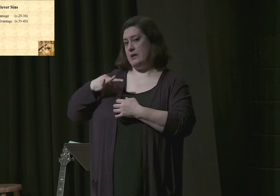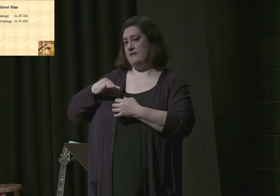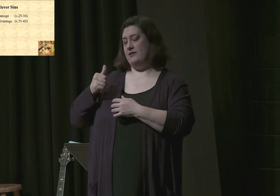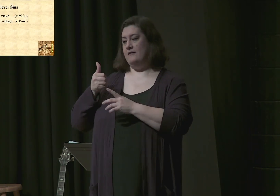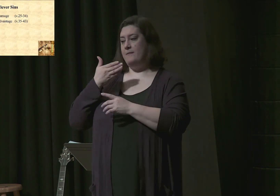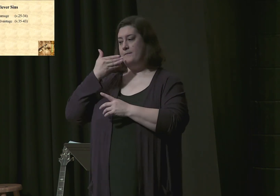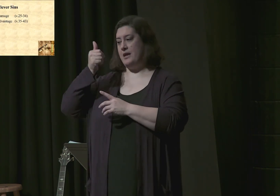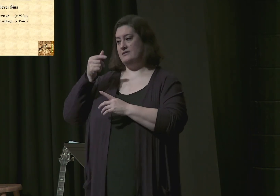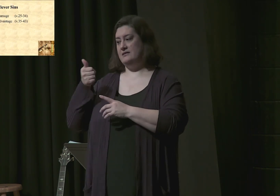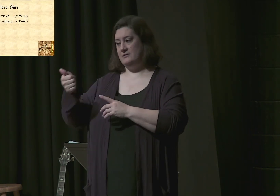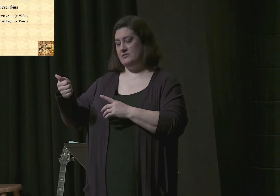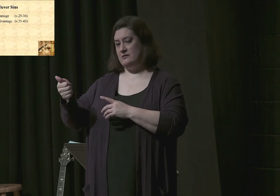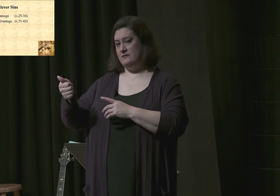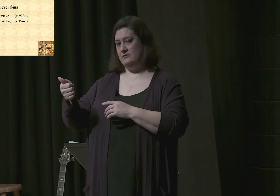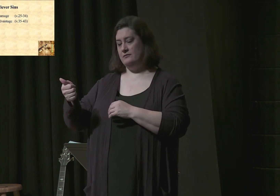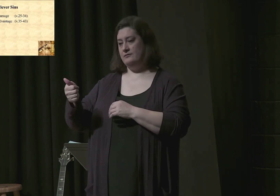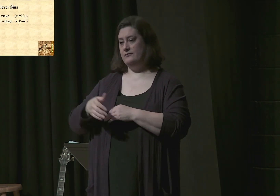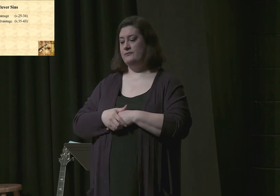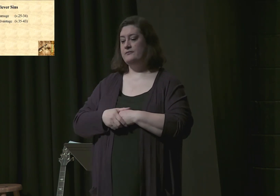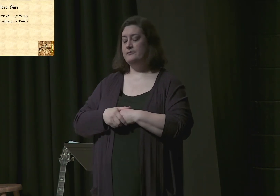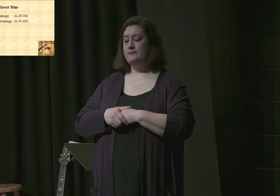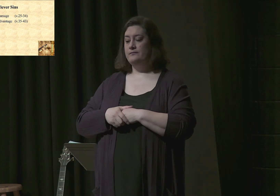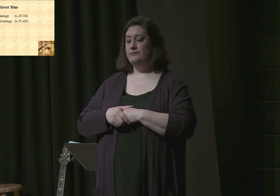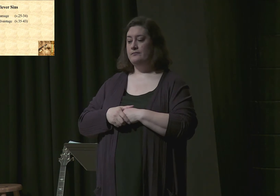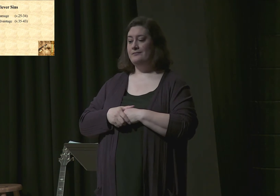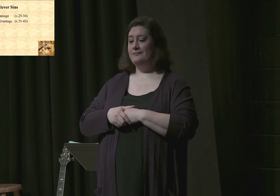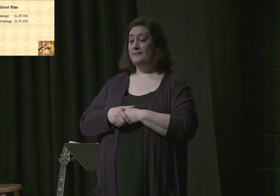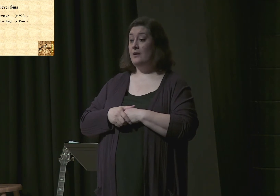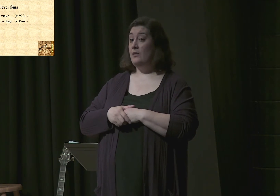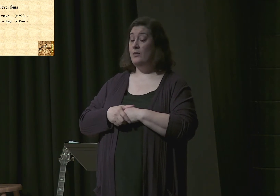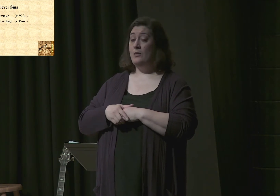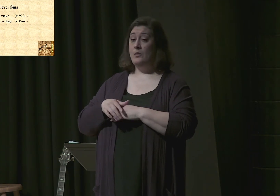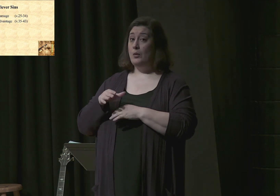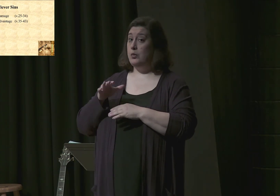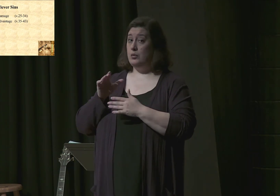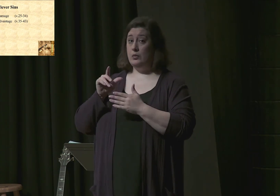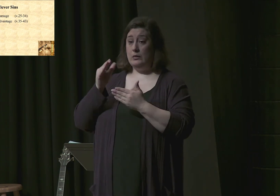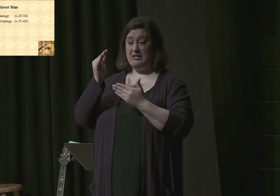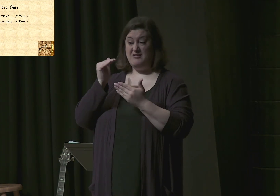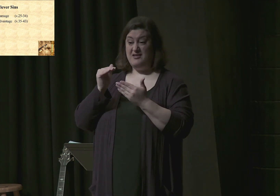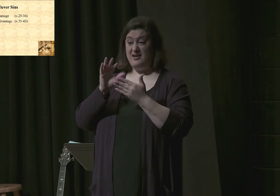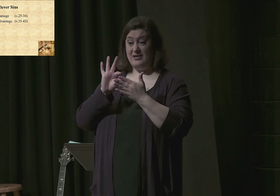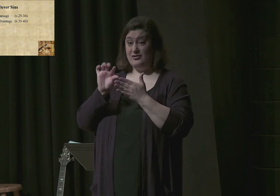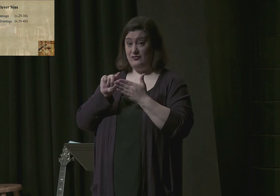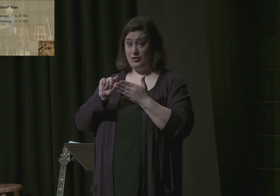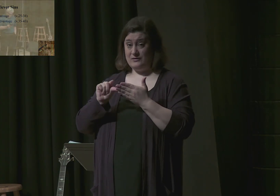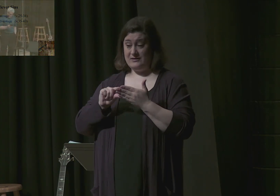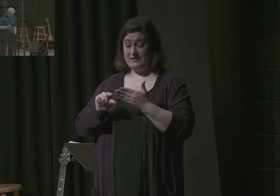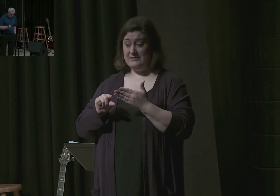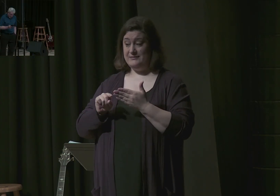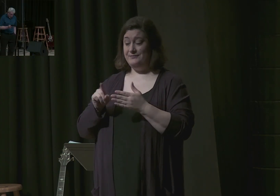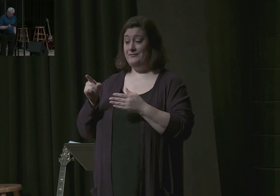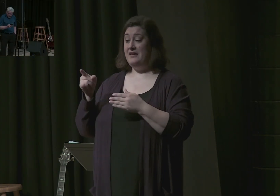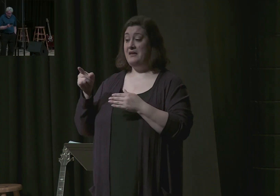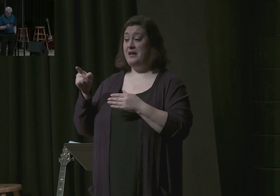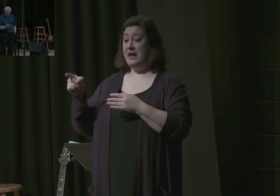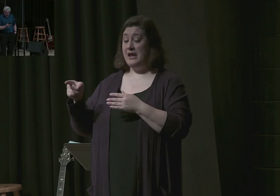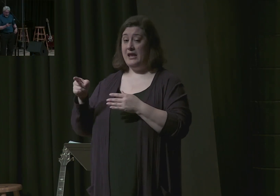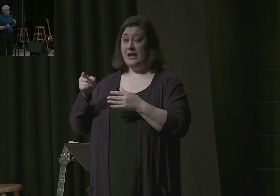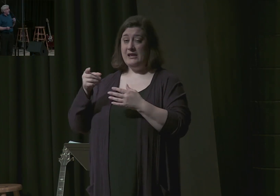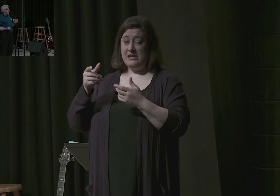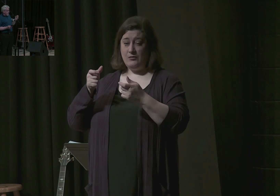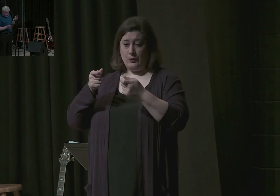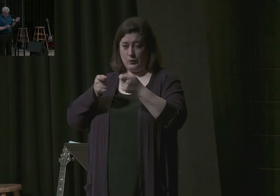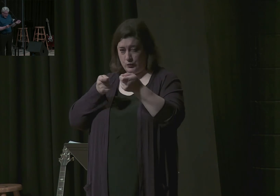for advantage. Now, what a great and interesting drama. The next few verses are, with an agreement in